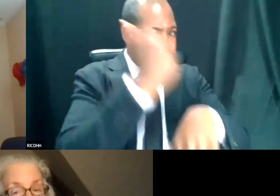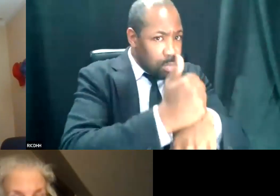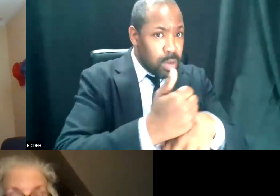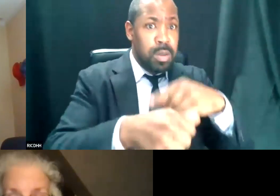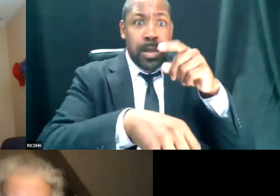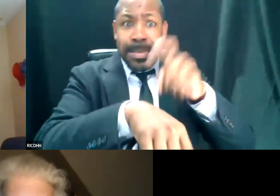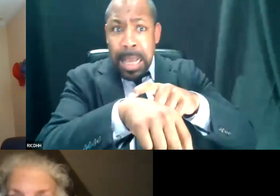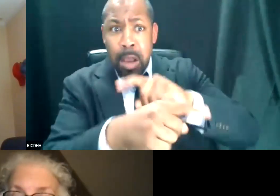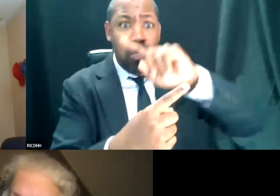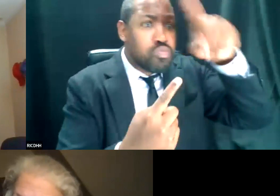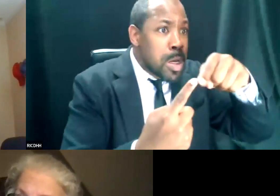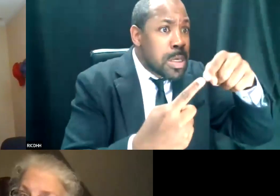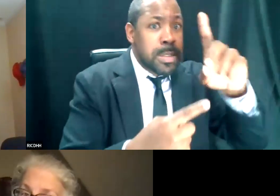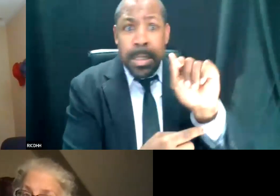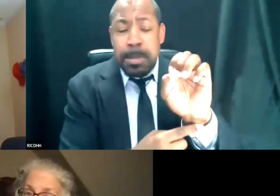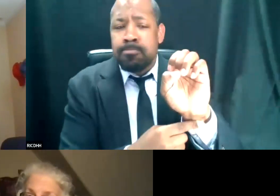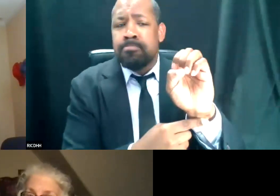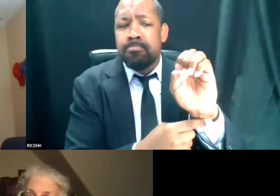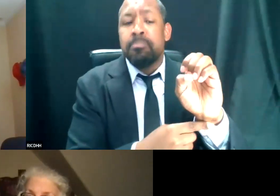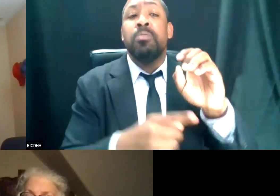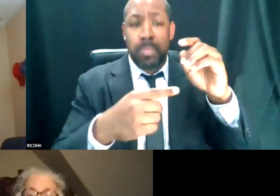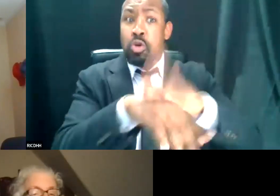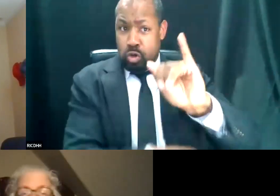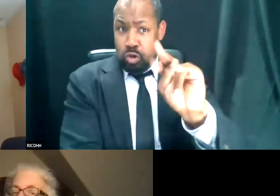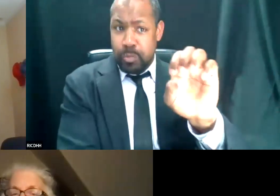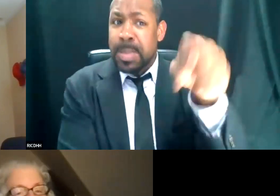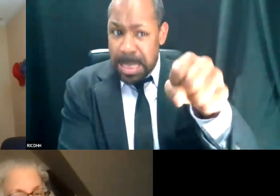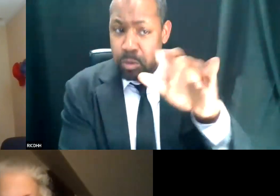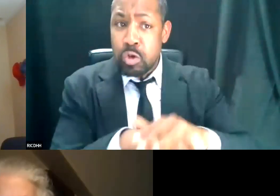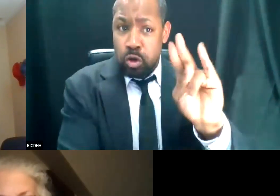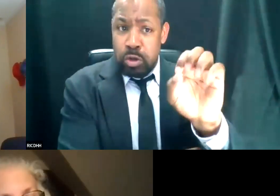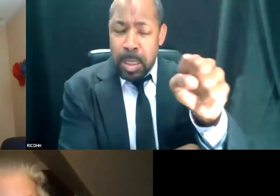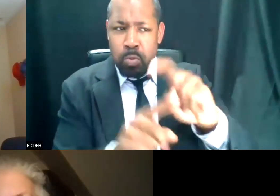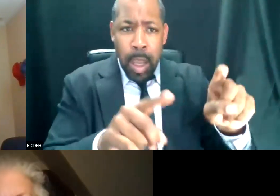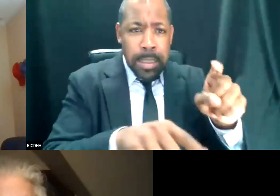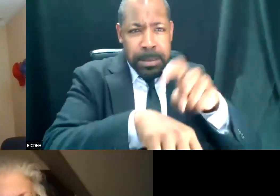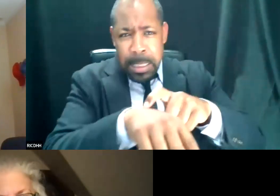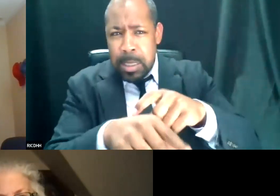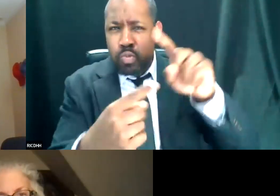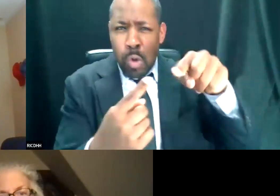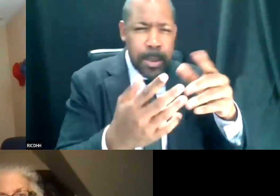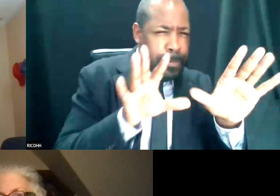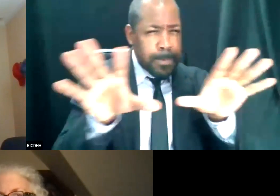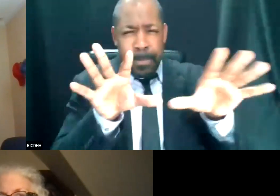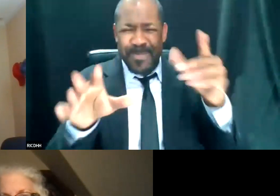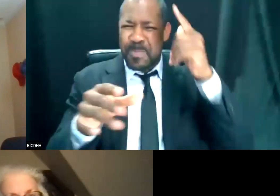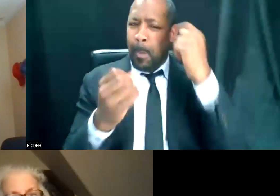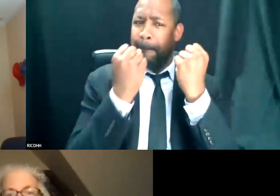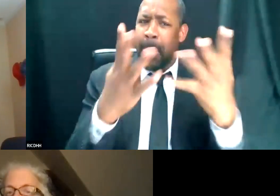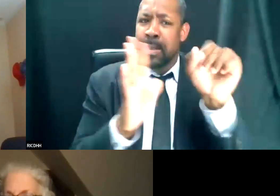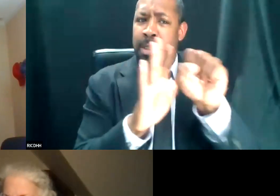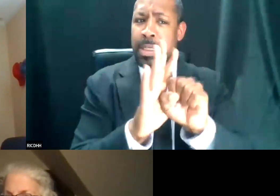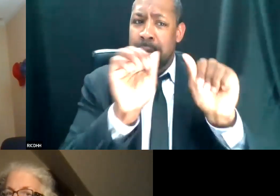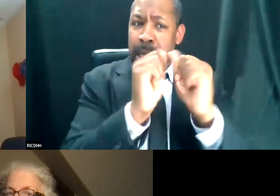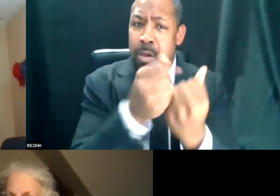are of those populations and make people more aware. So we don't have a set date yet. We know it'll be the month of June.